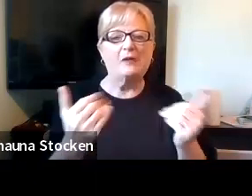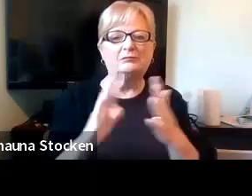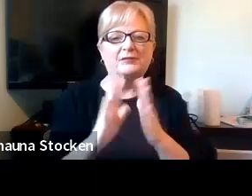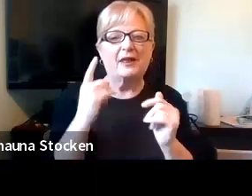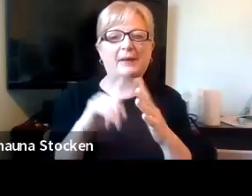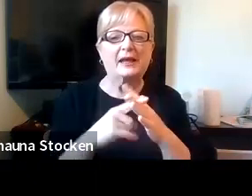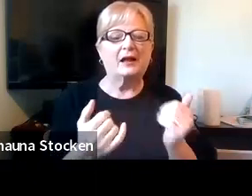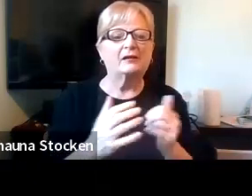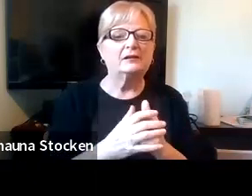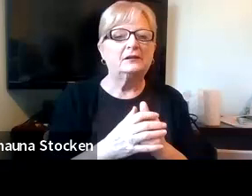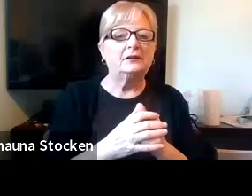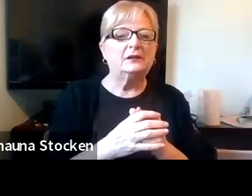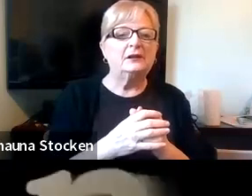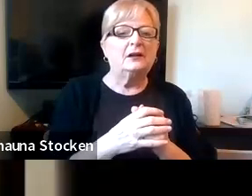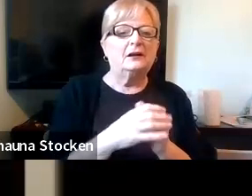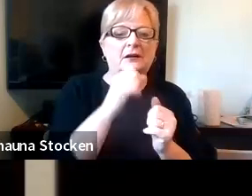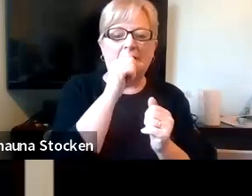Enter. Subtitles / closed cap.